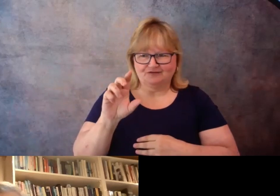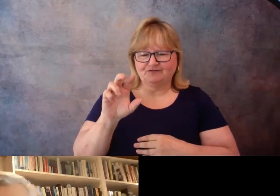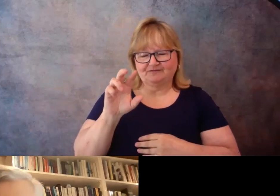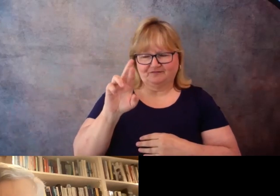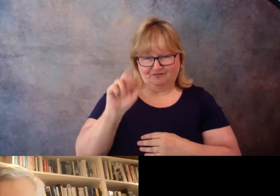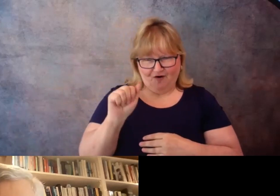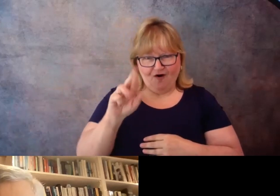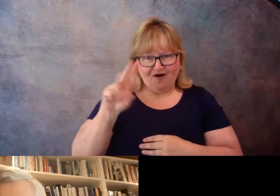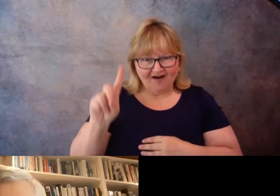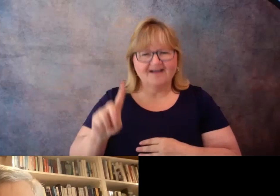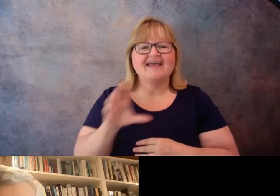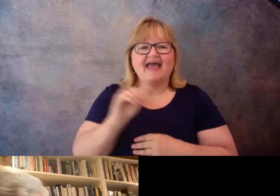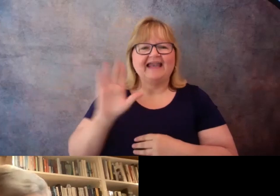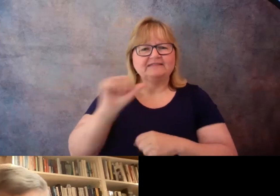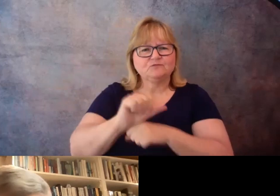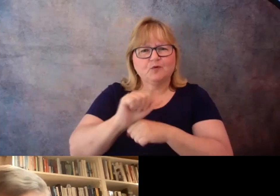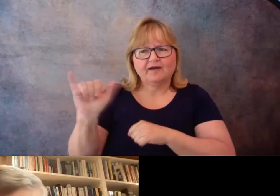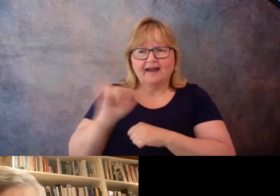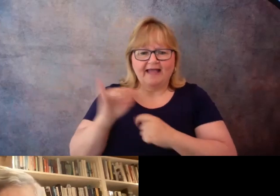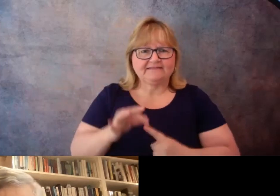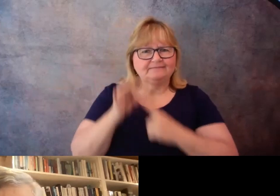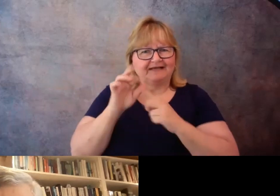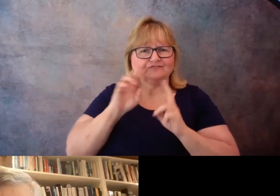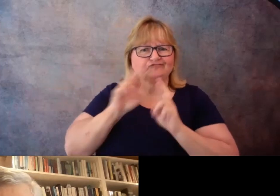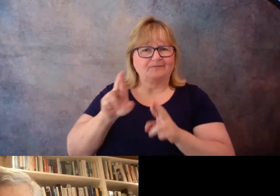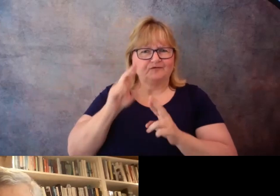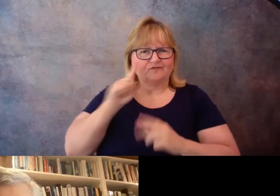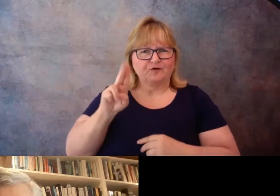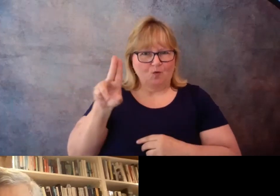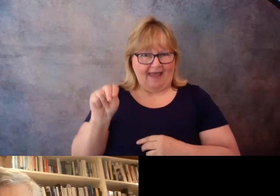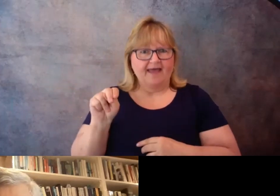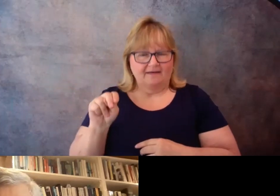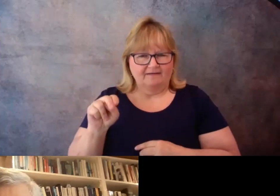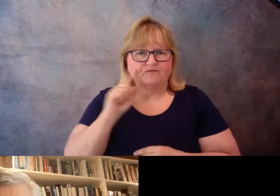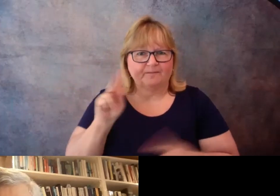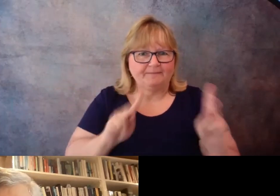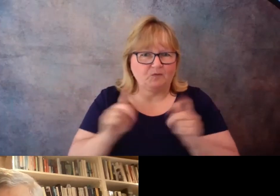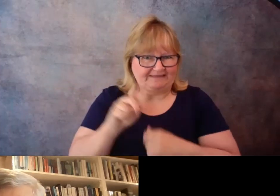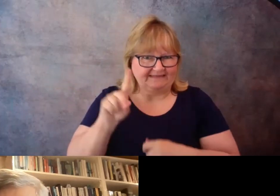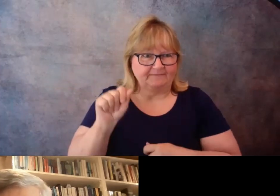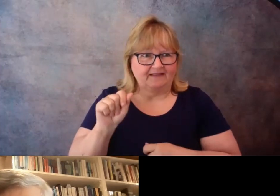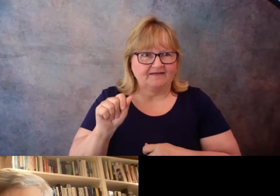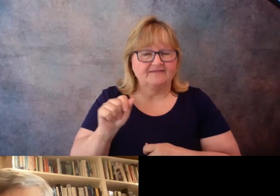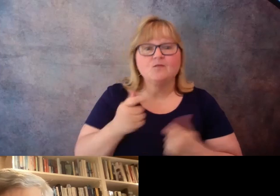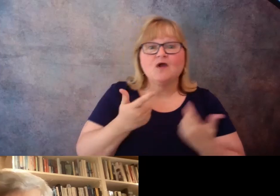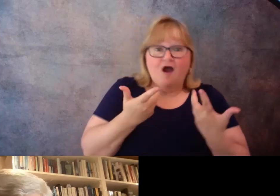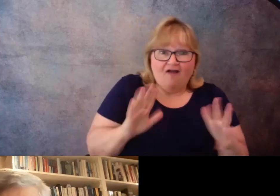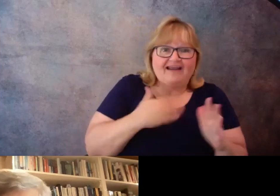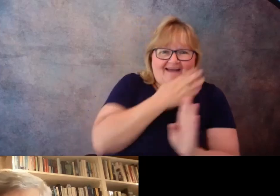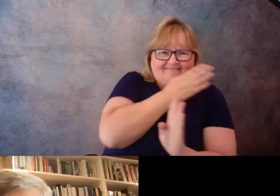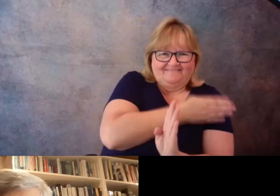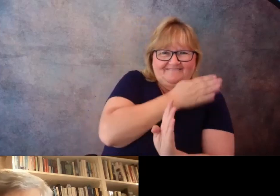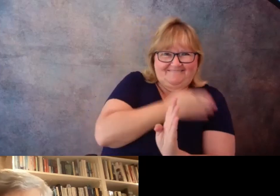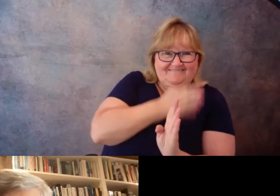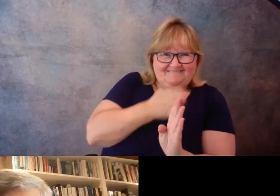with disabilities. This is an excellent timing for this presentation. We've all attained baseline knowledge and understanding